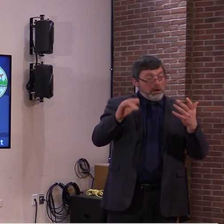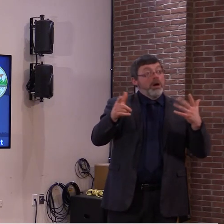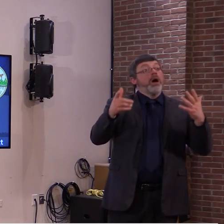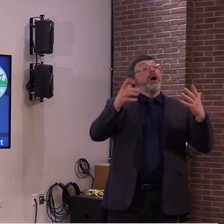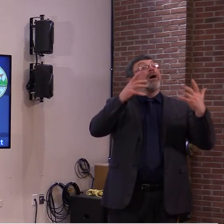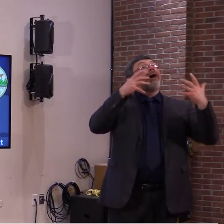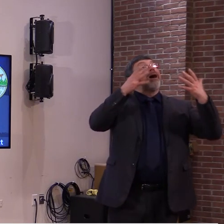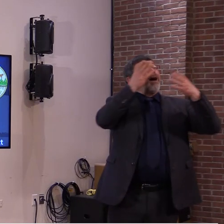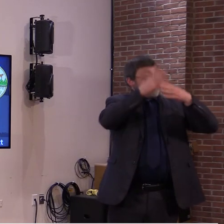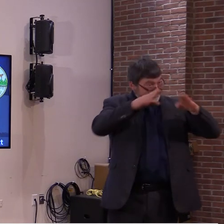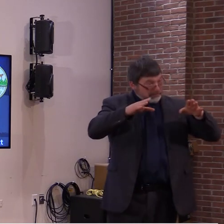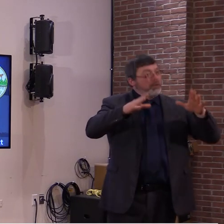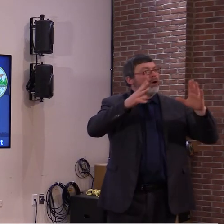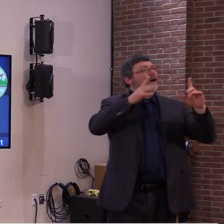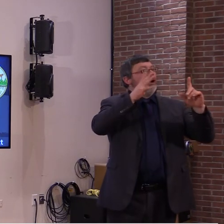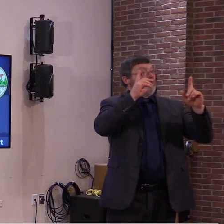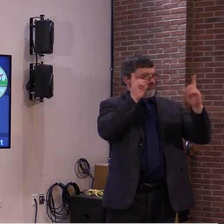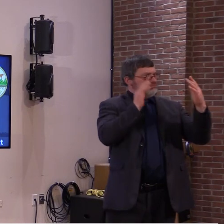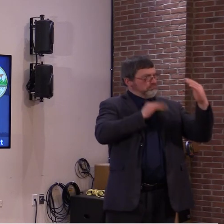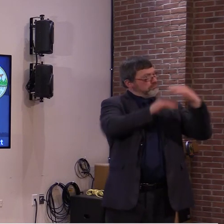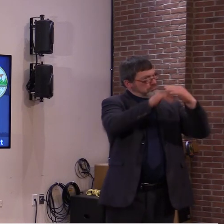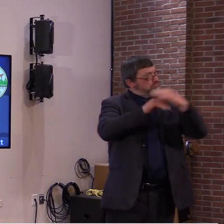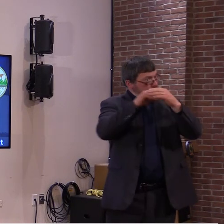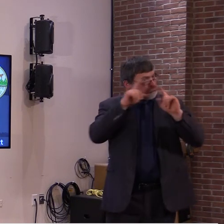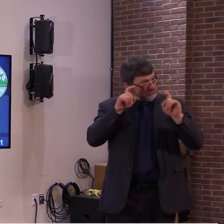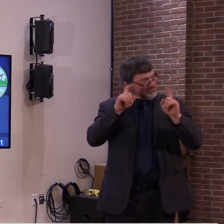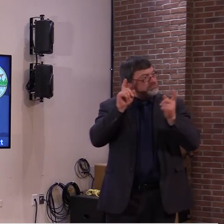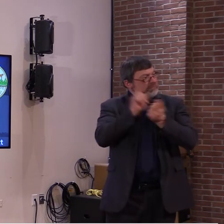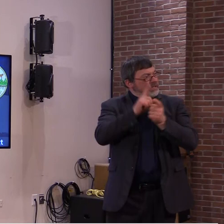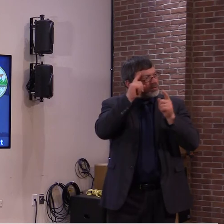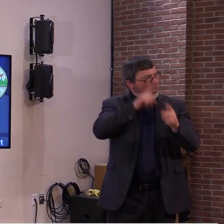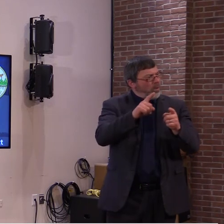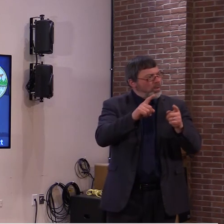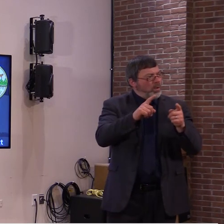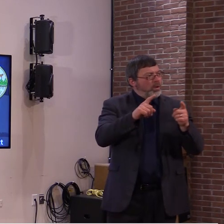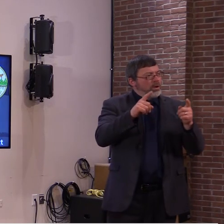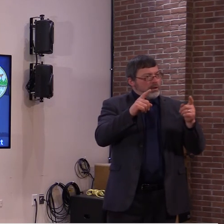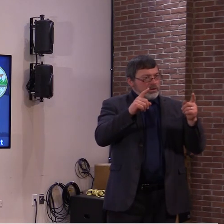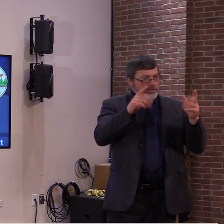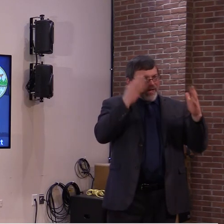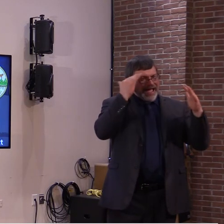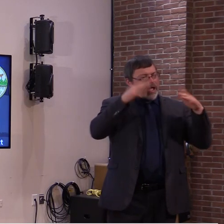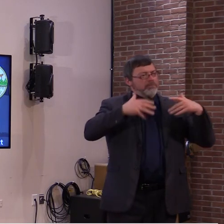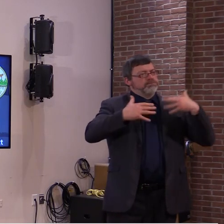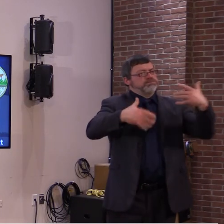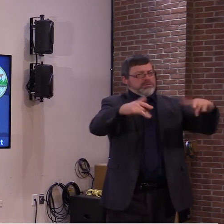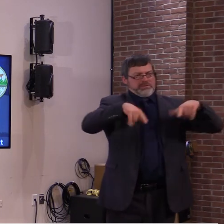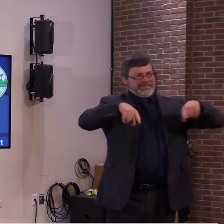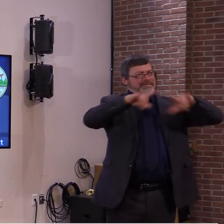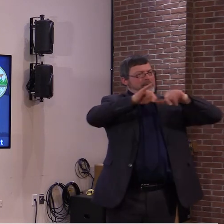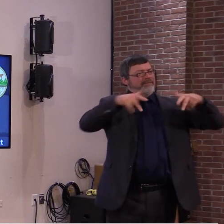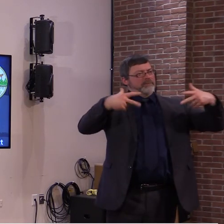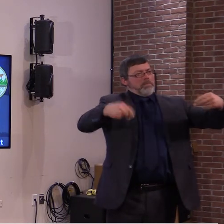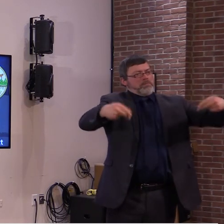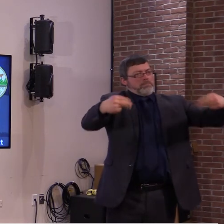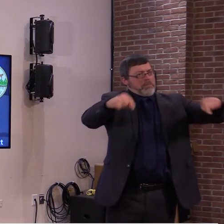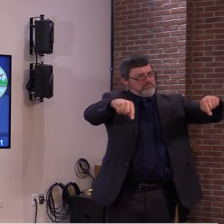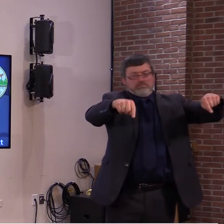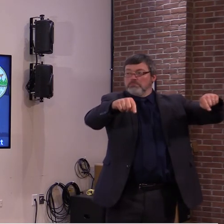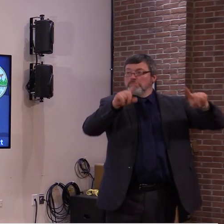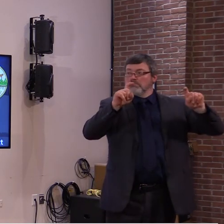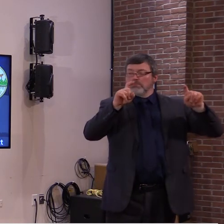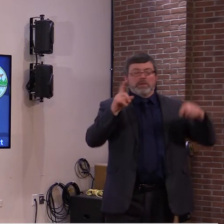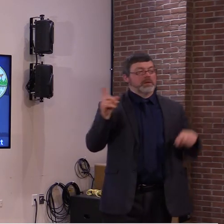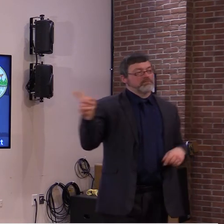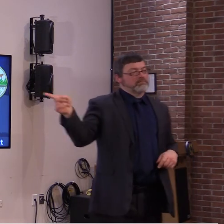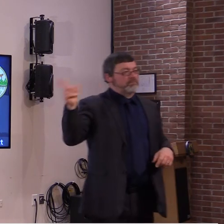for kind of getting those two groups vaccinated at the same time? Secretary Smith, maybe you can work backwards and give